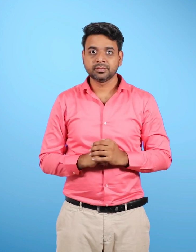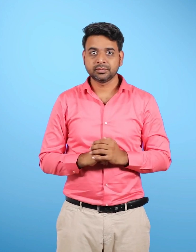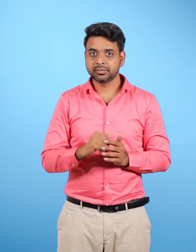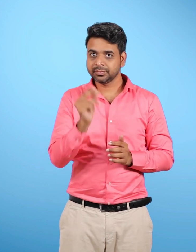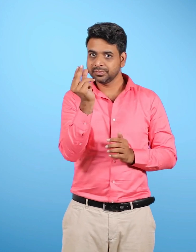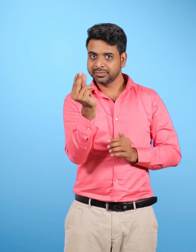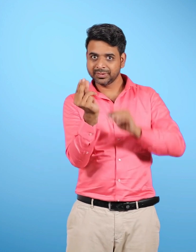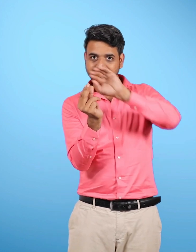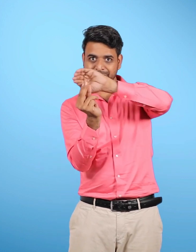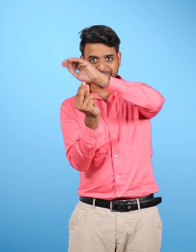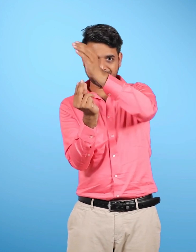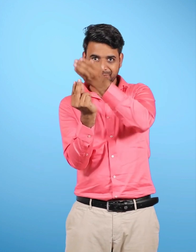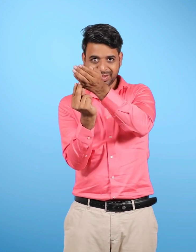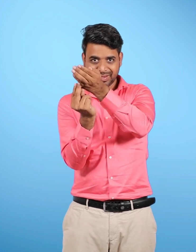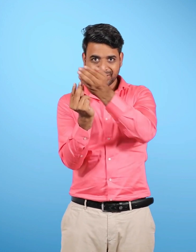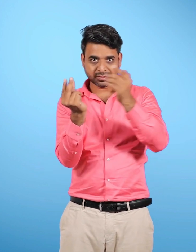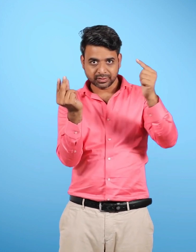And the bulb as shown in figure